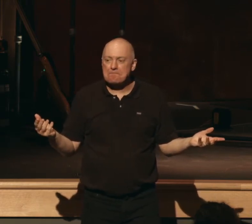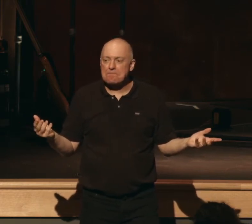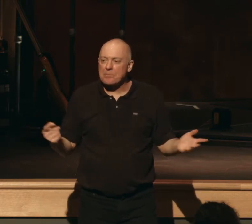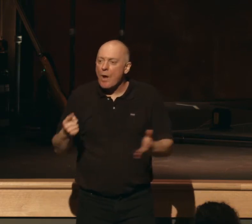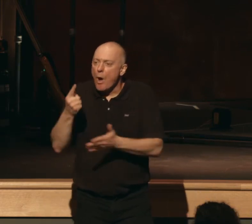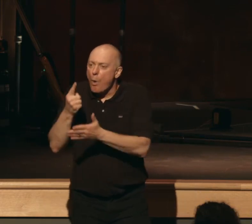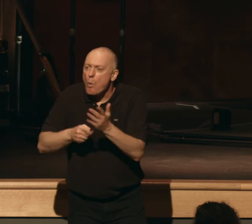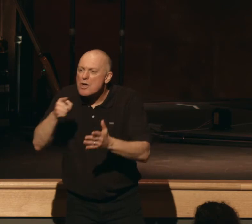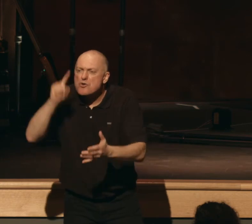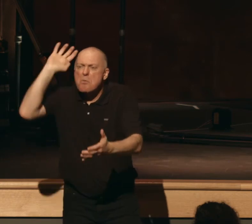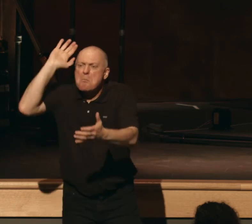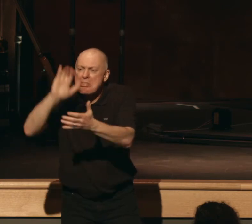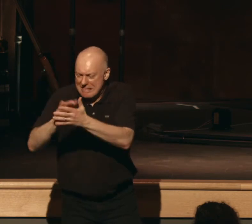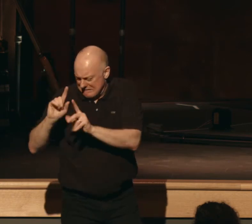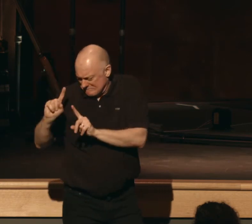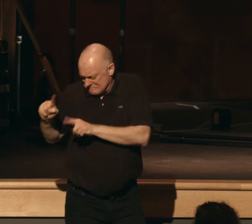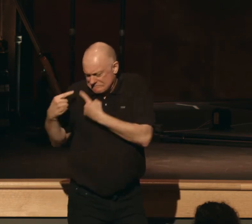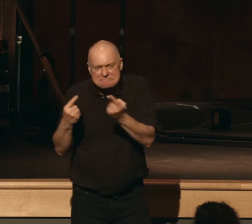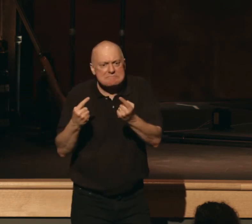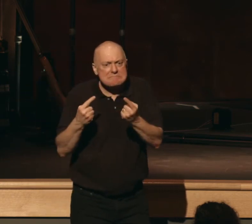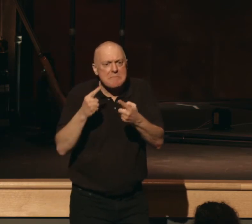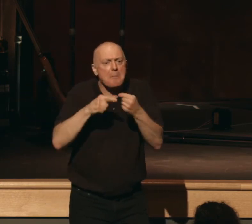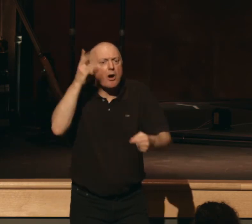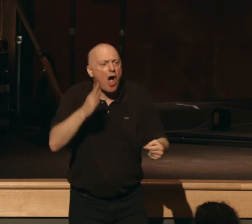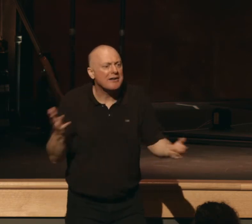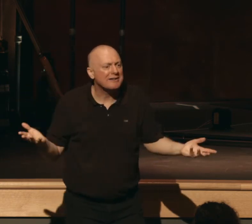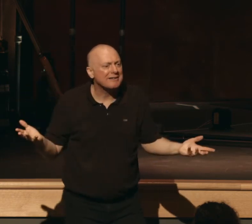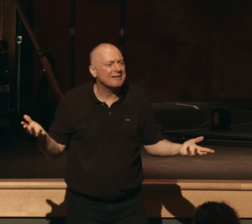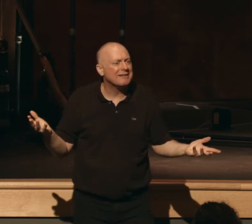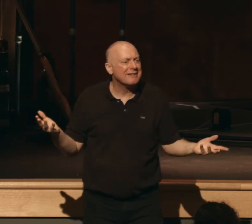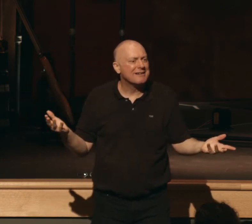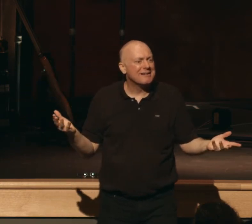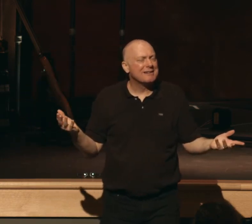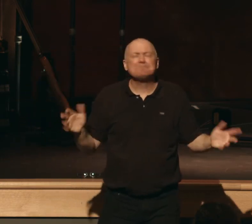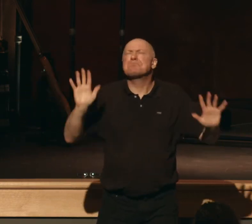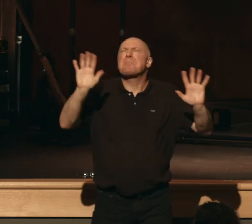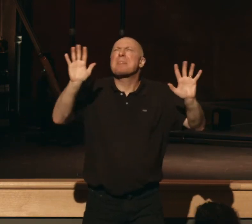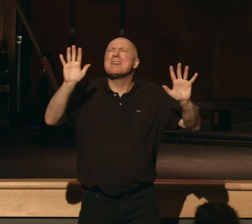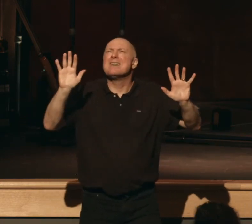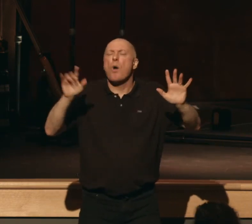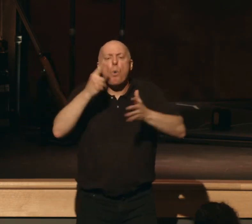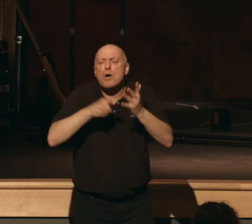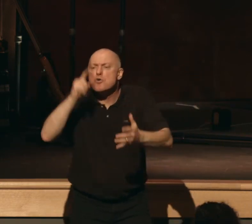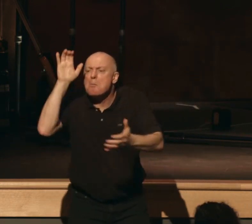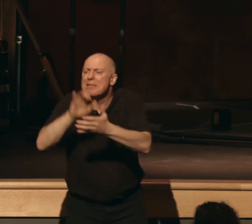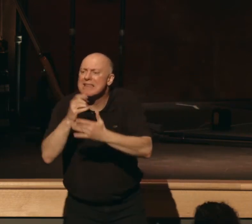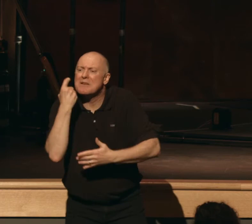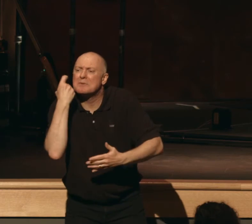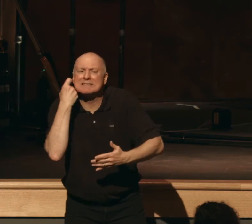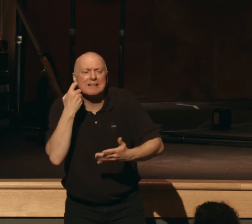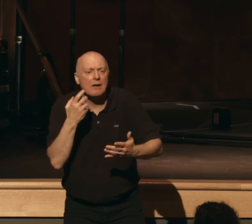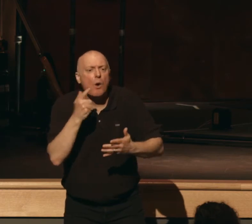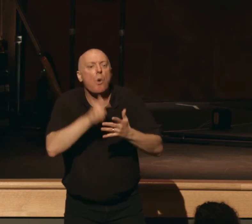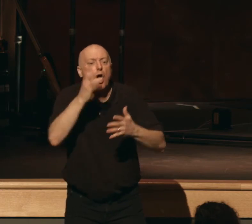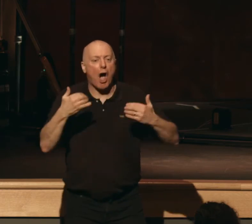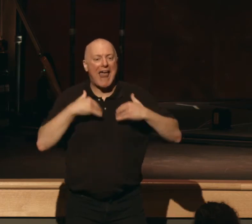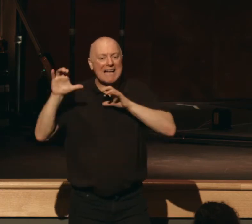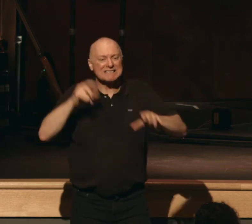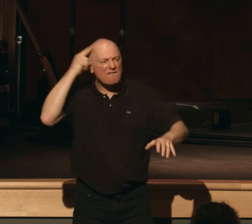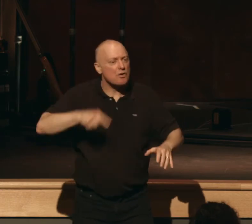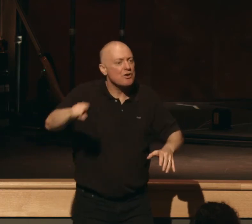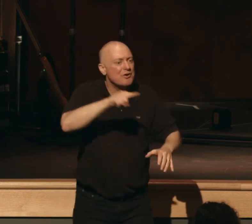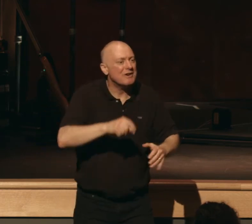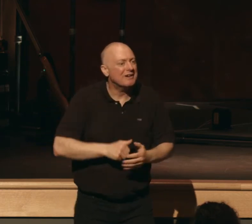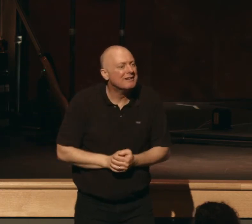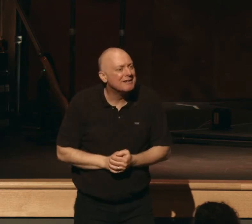What have you been believing lately about God? Or what have you been believing lately about what God has done for